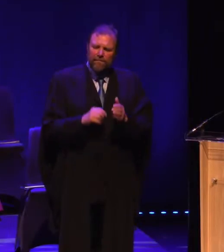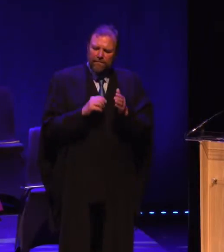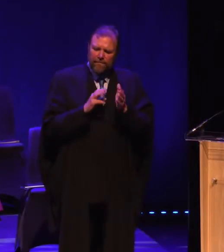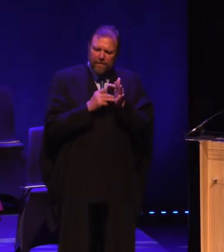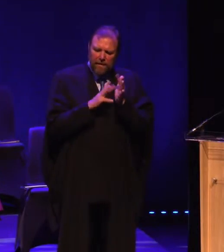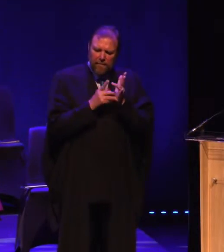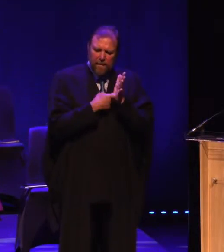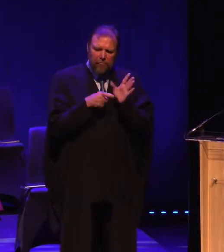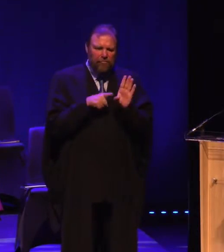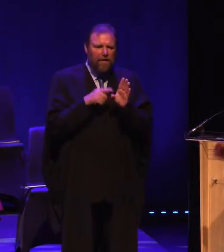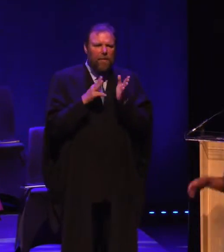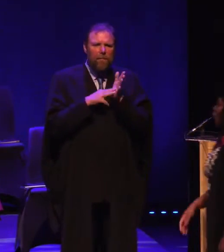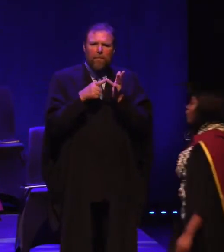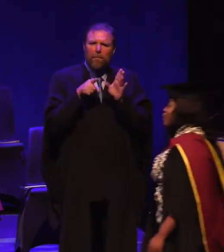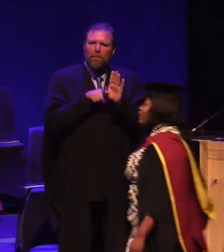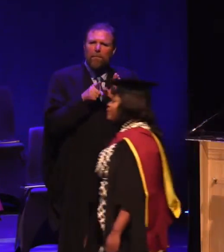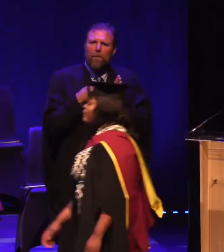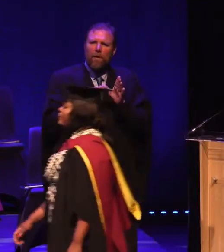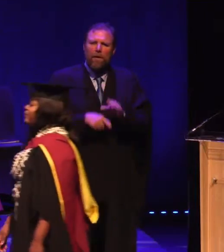Memory Moyo.